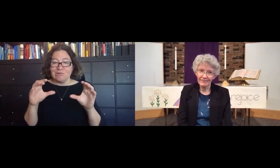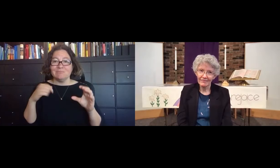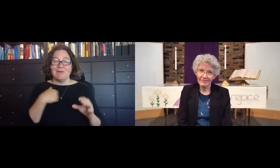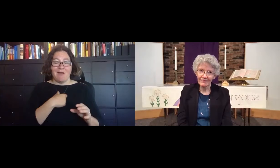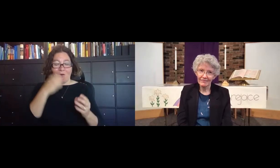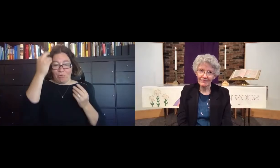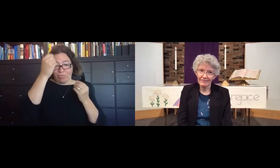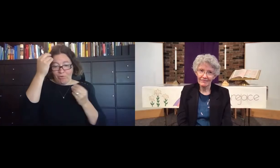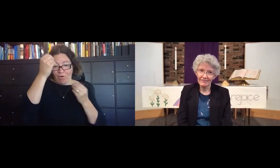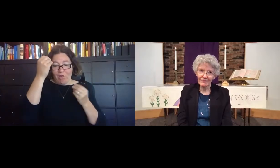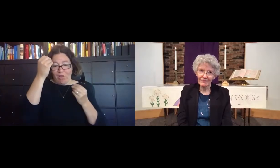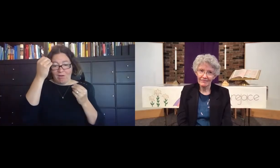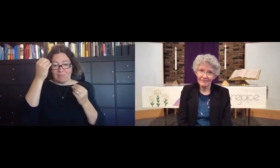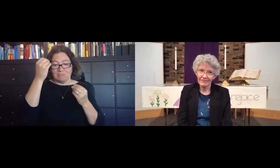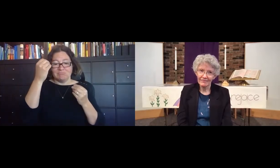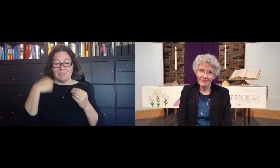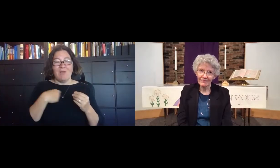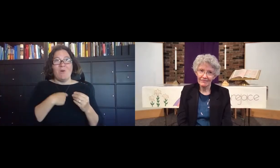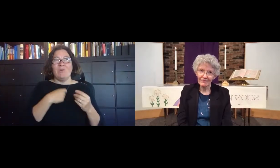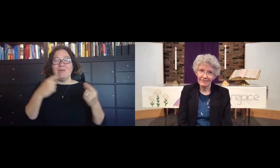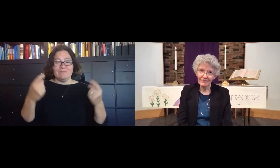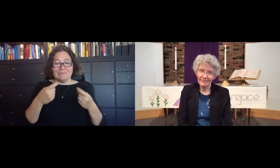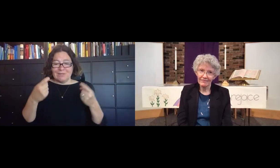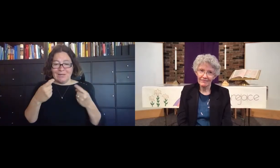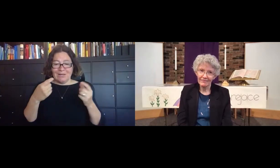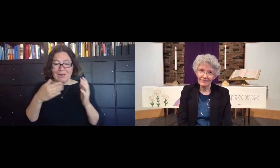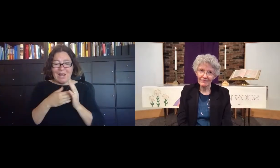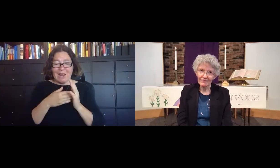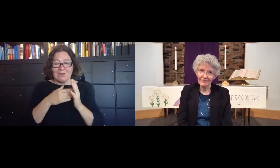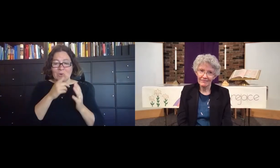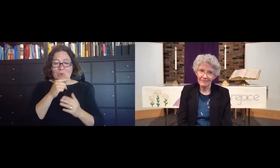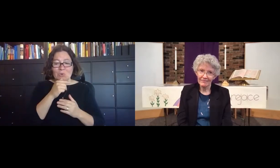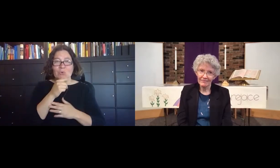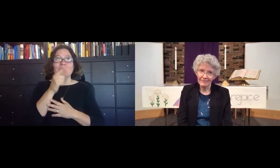in our actions, and in our thoughts. We have sinned against you